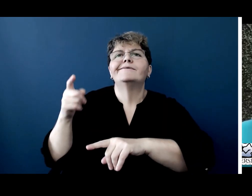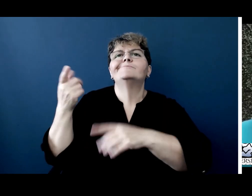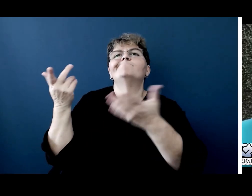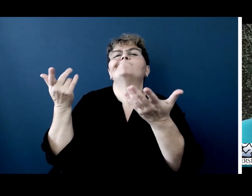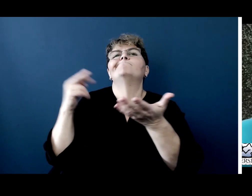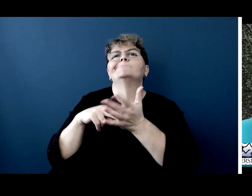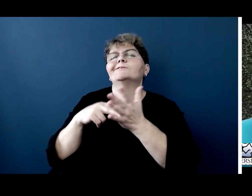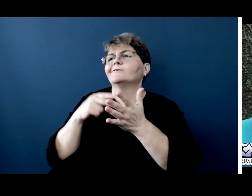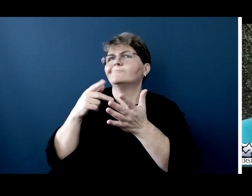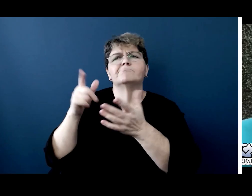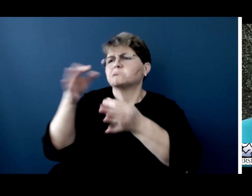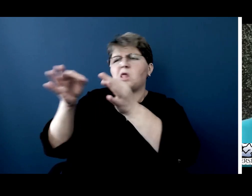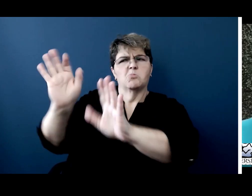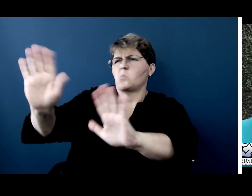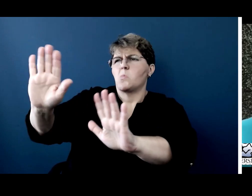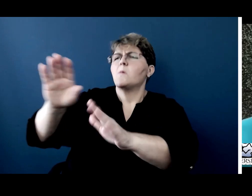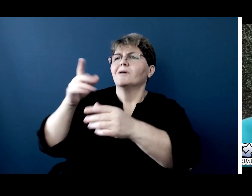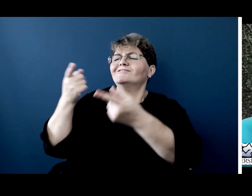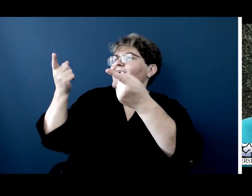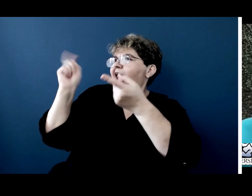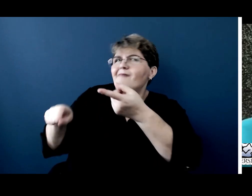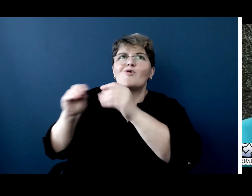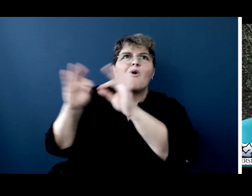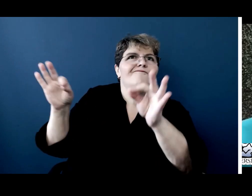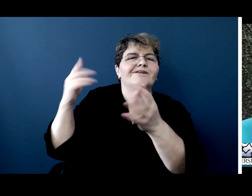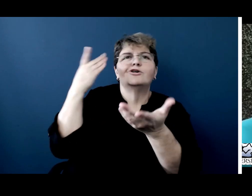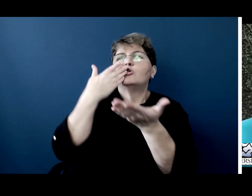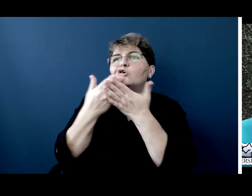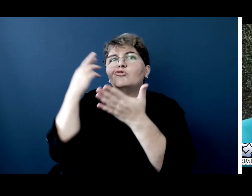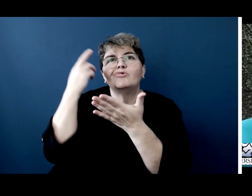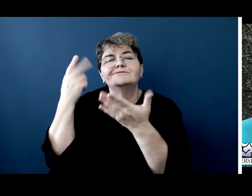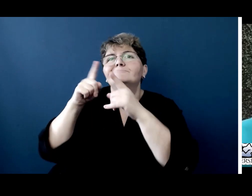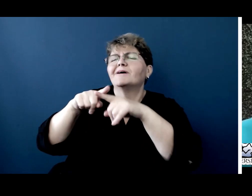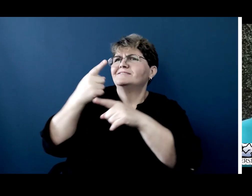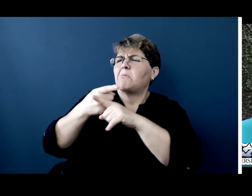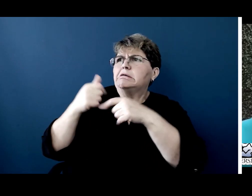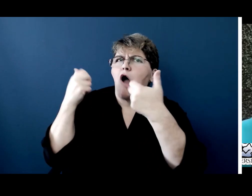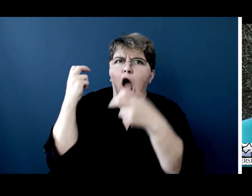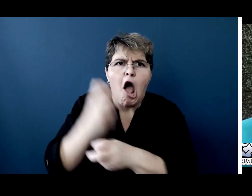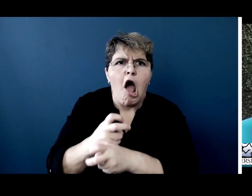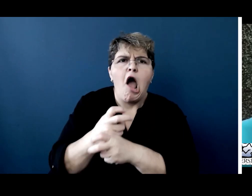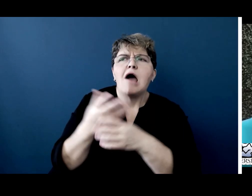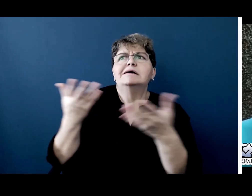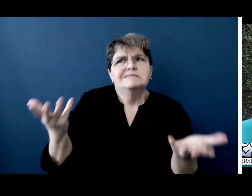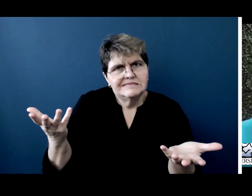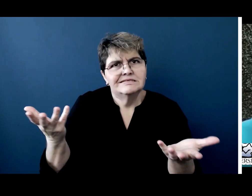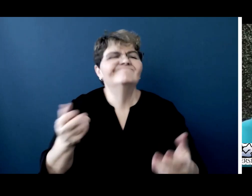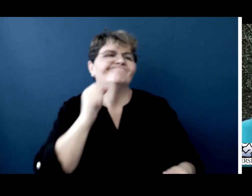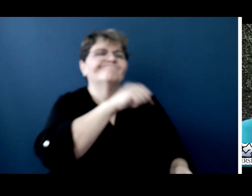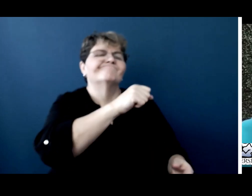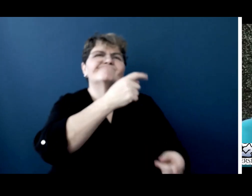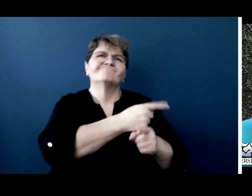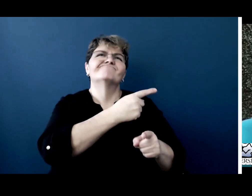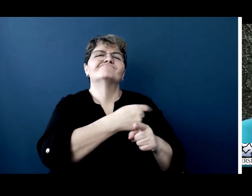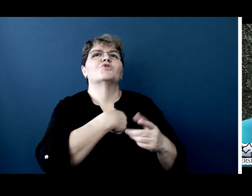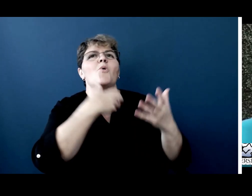yeah, things come up that we have to make that decision, right? We don't want to yeah. go into too many details. But so So nice. it can be